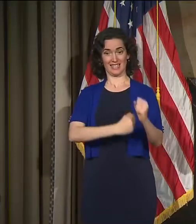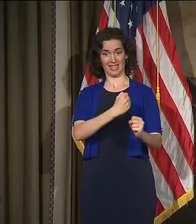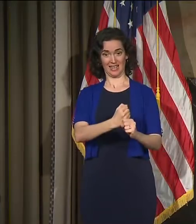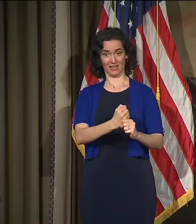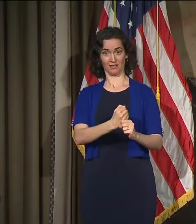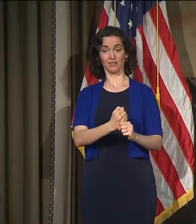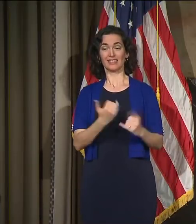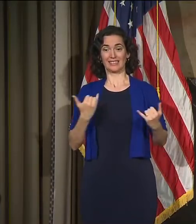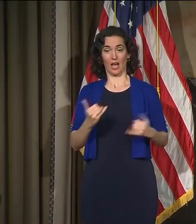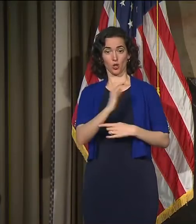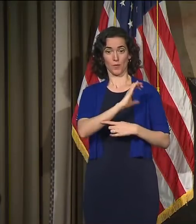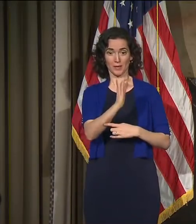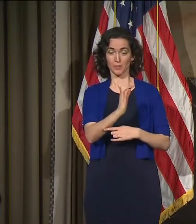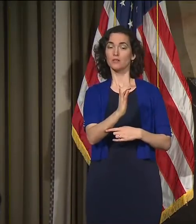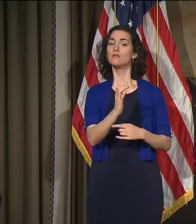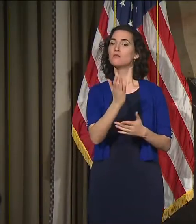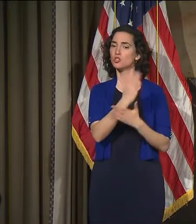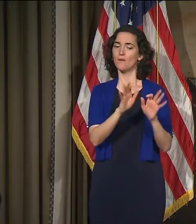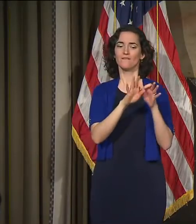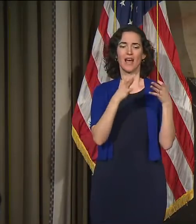used at Thanksgiving.